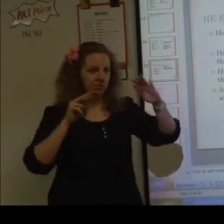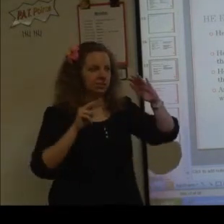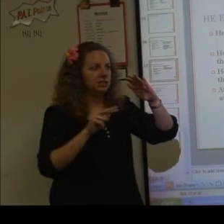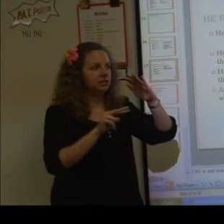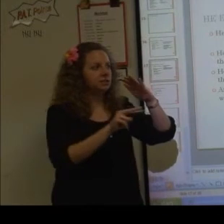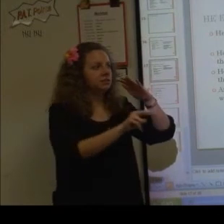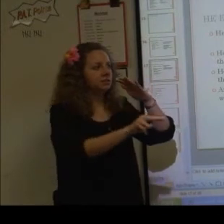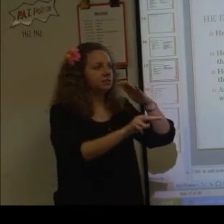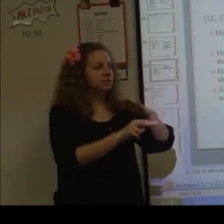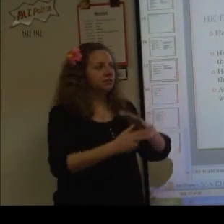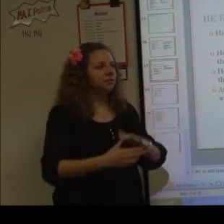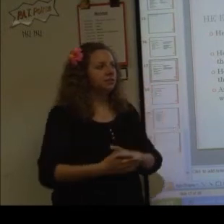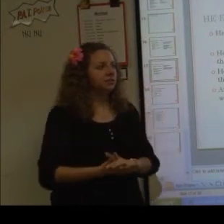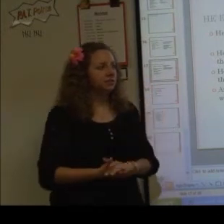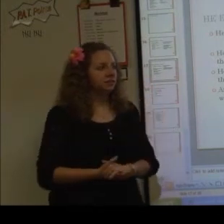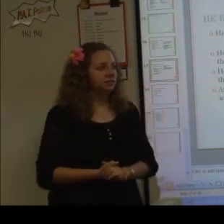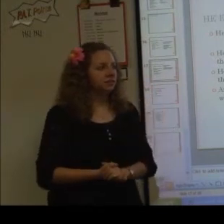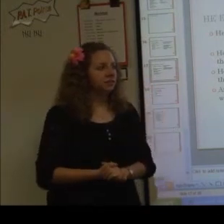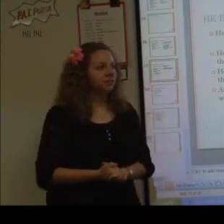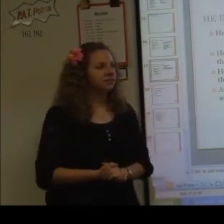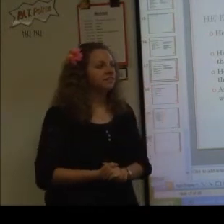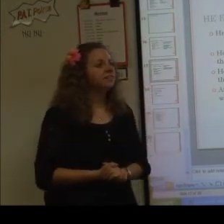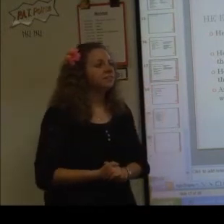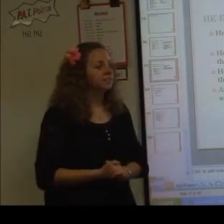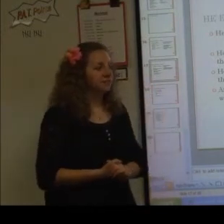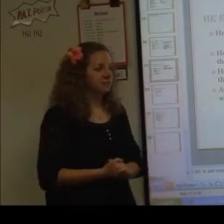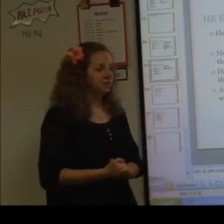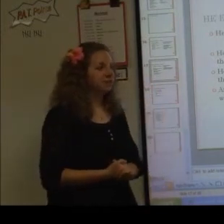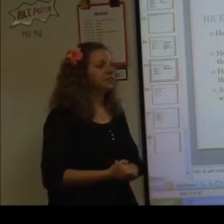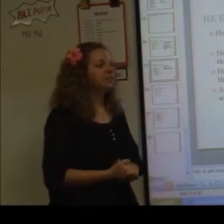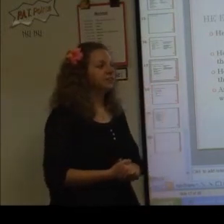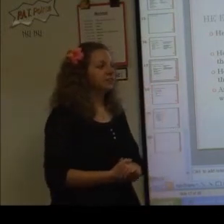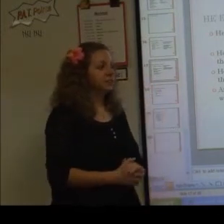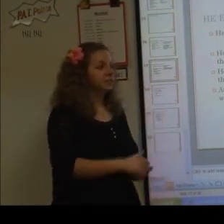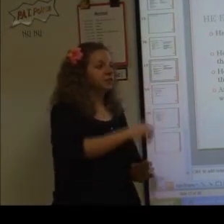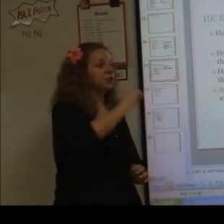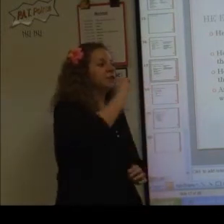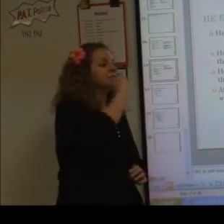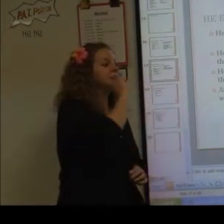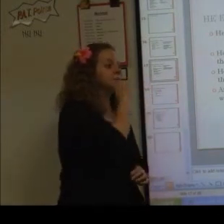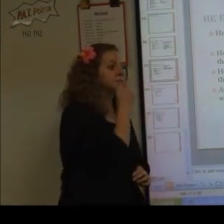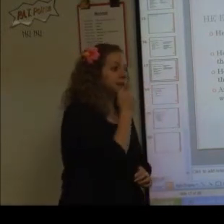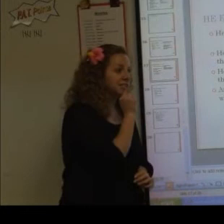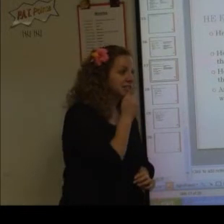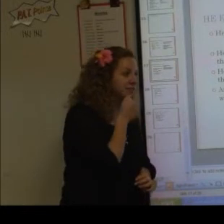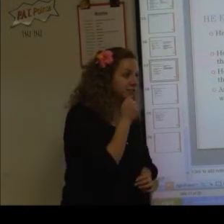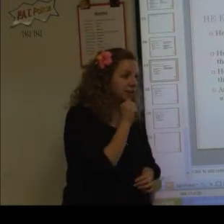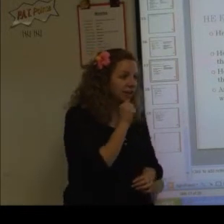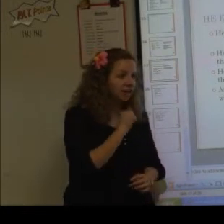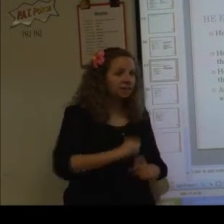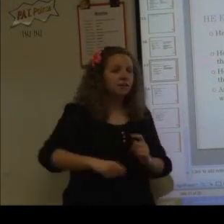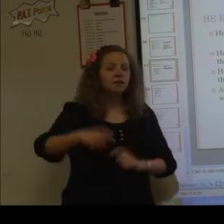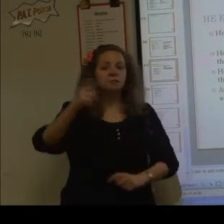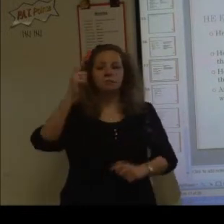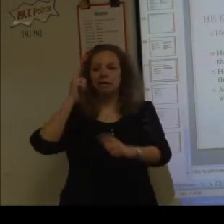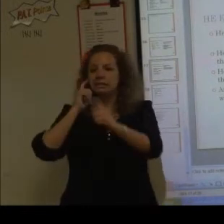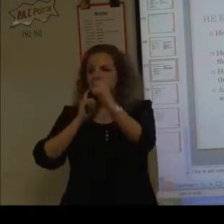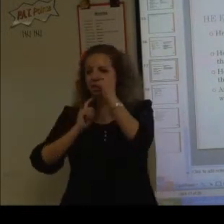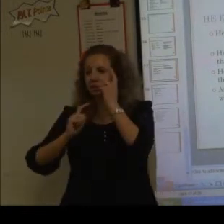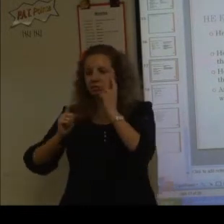Foresees. I think that she added suffering. Suffering. I think that's implicit. So like my suffering, my tears.